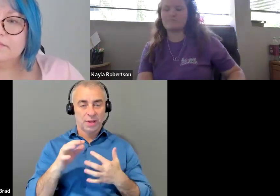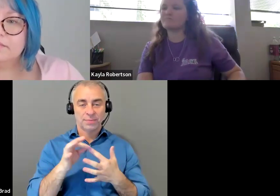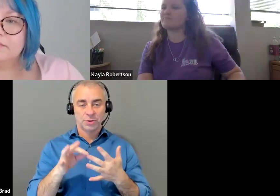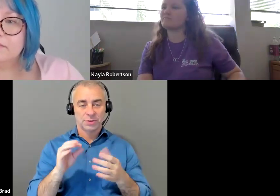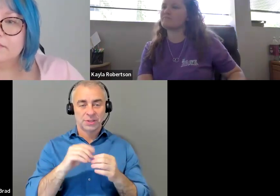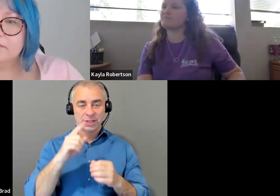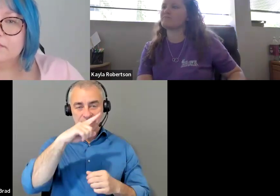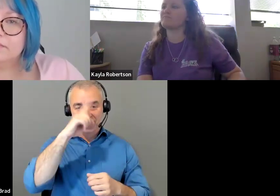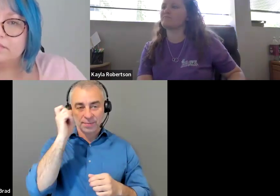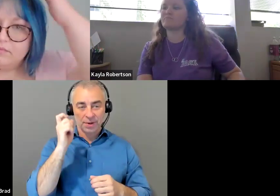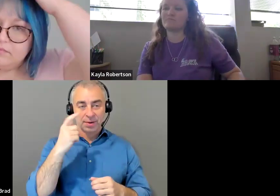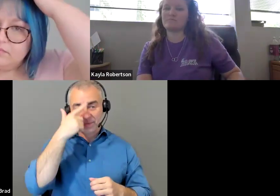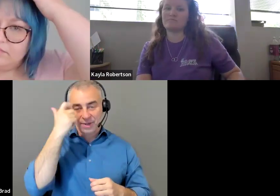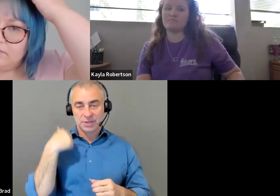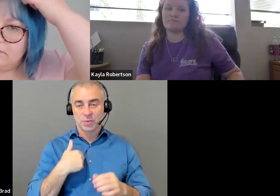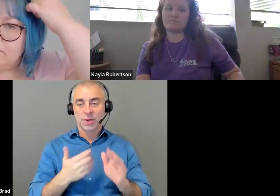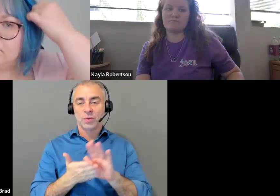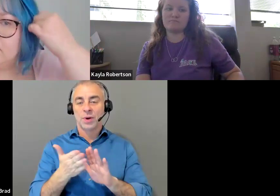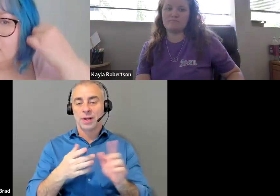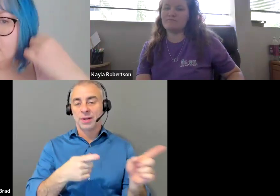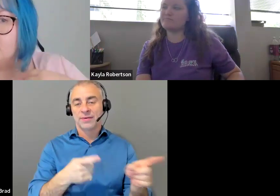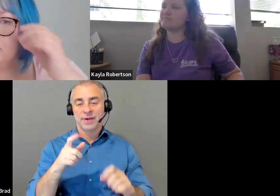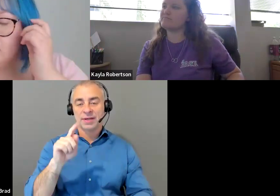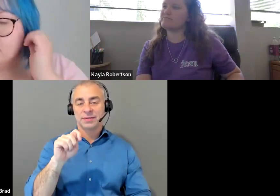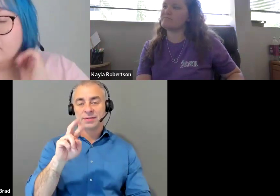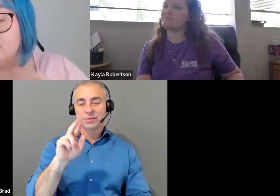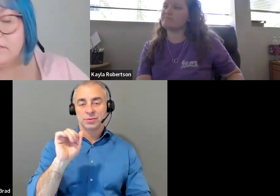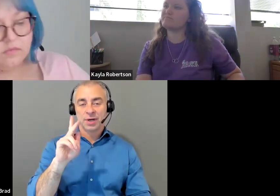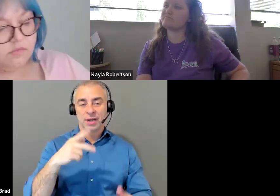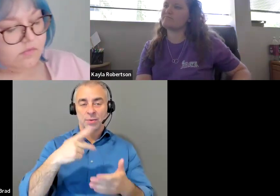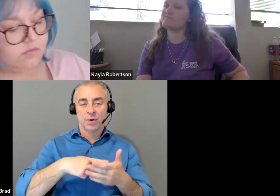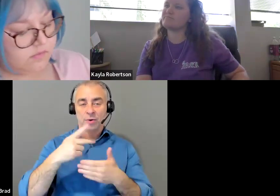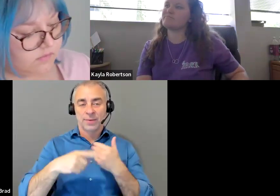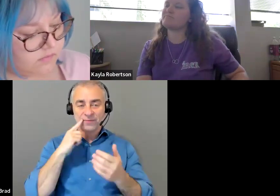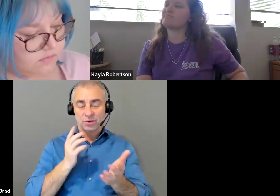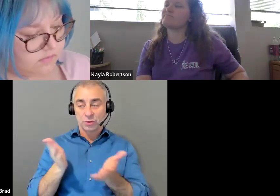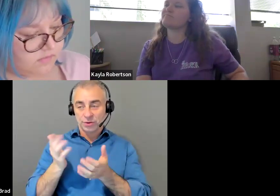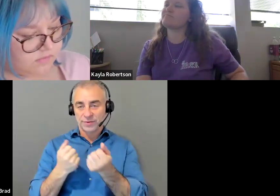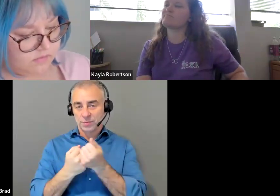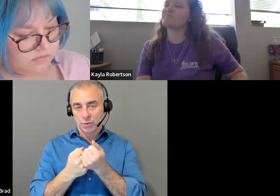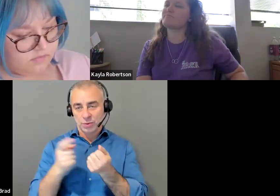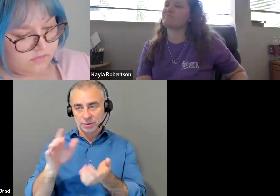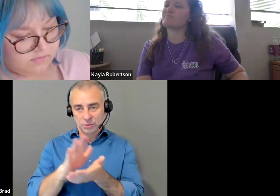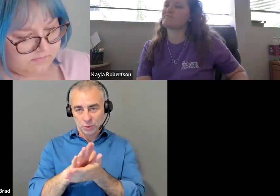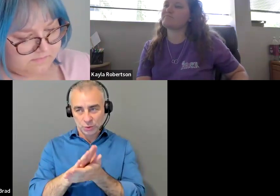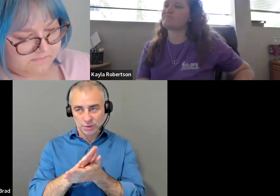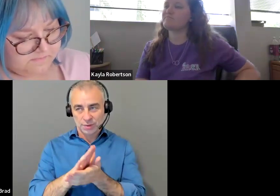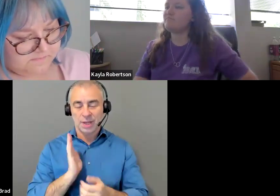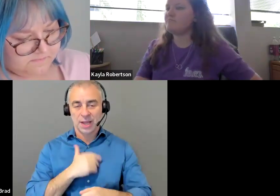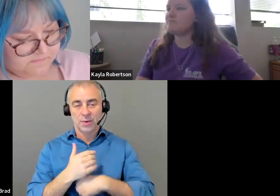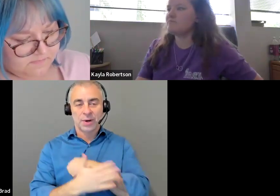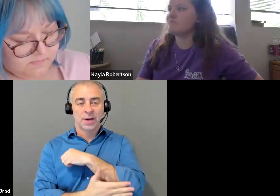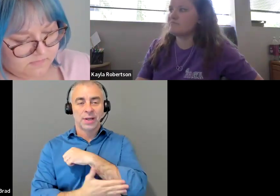because we run that fast track program where we offer those services in schools for the counties that we serve. So we have